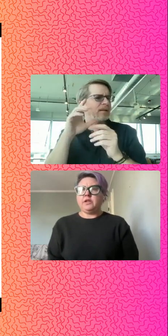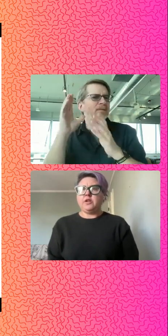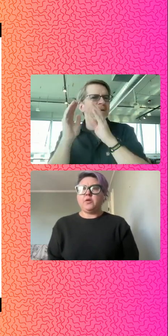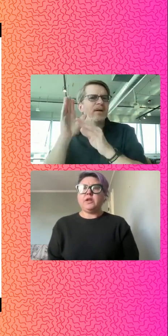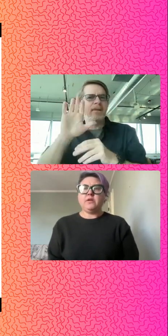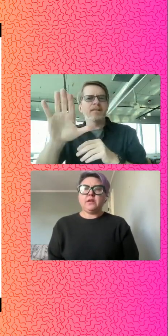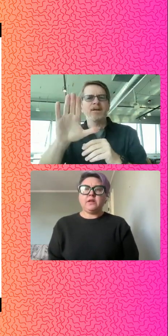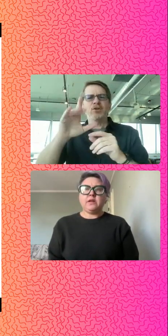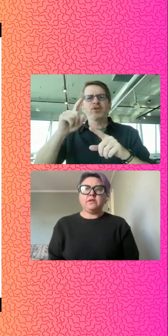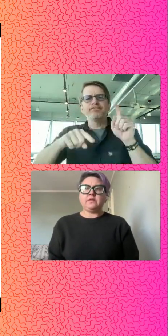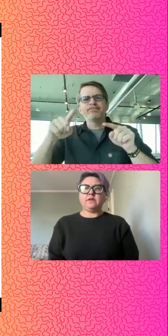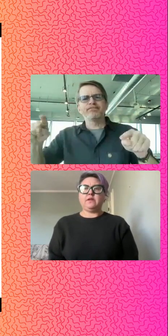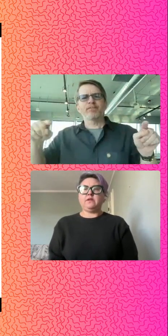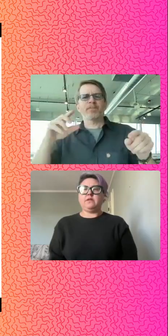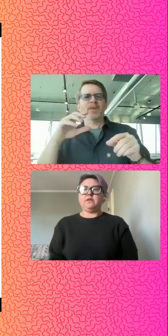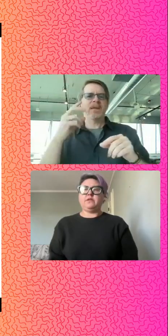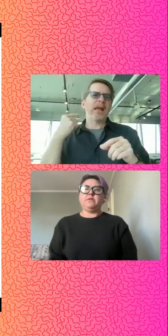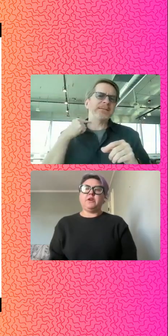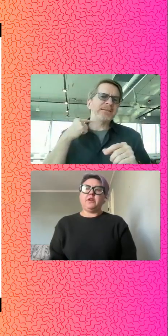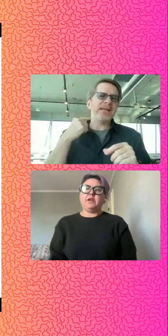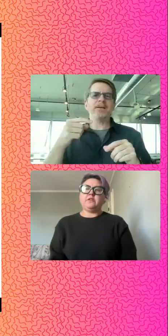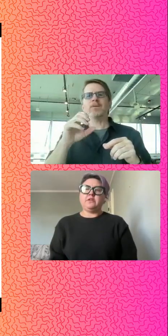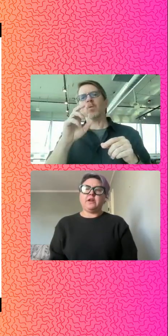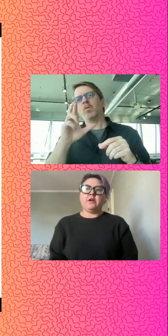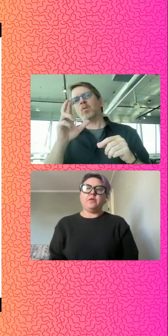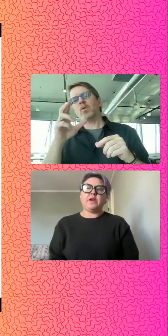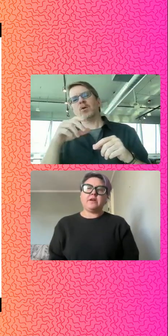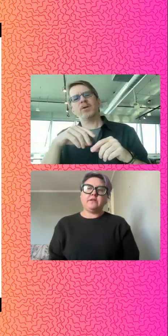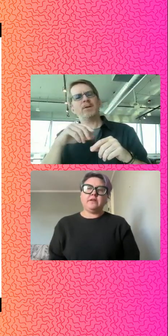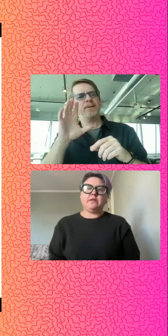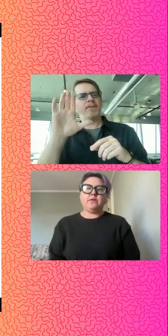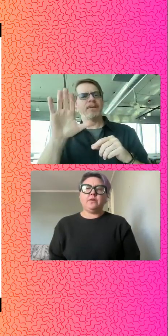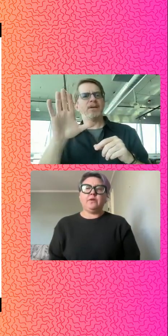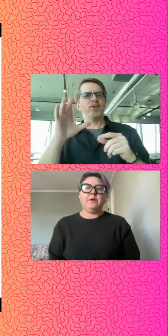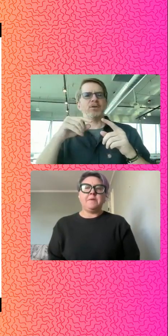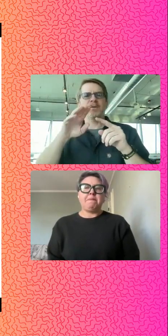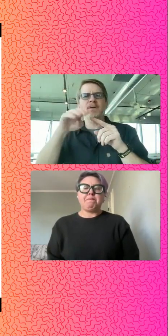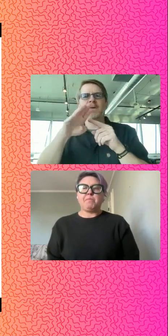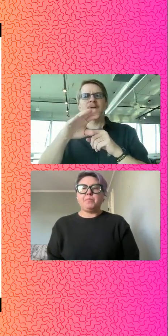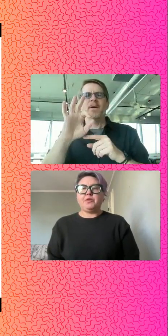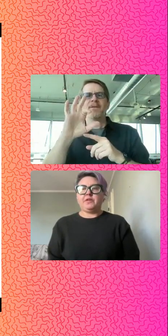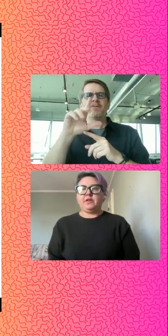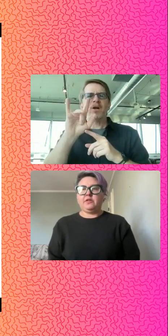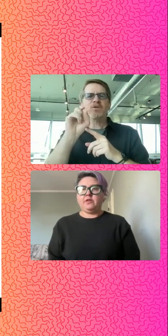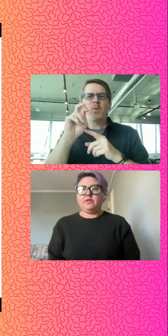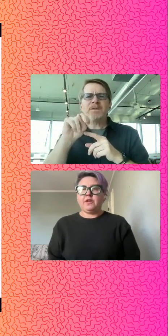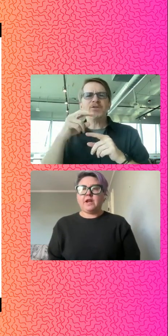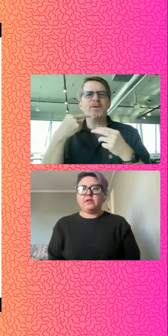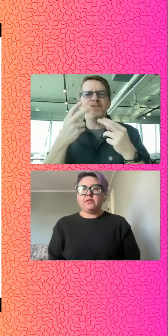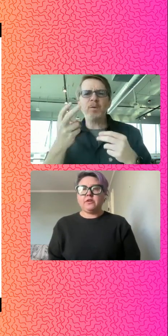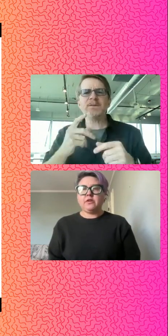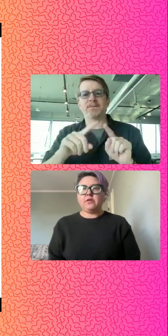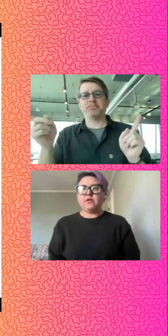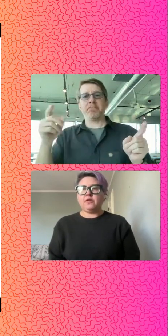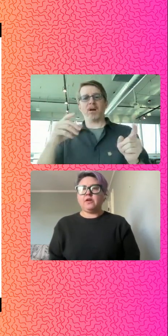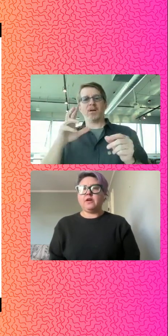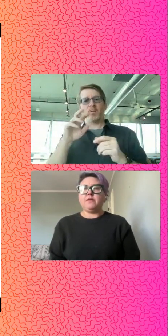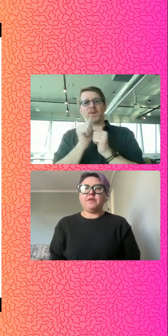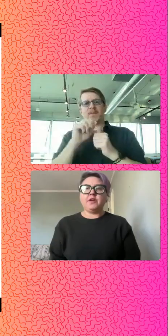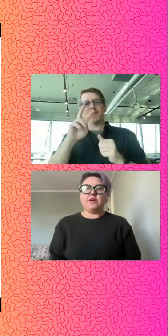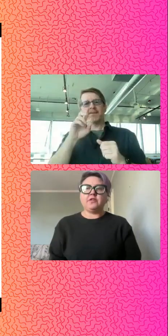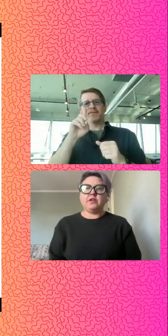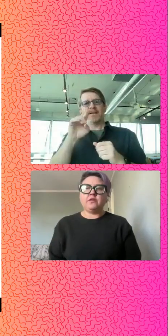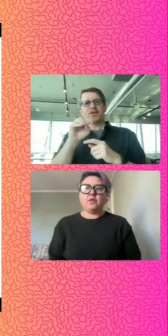you're only, hearing things. There's some variation there with accents or particular vernacular